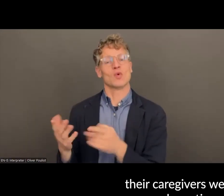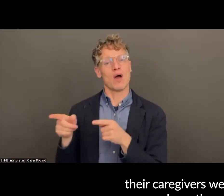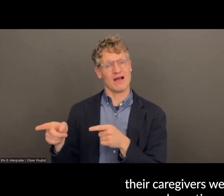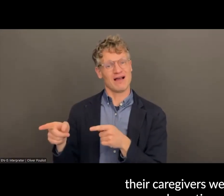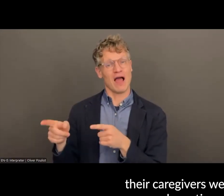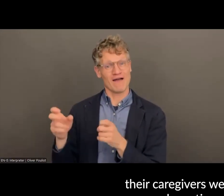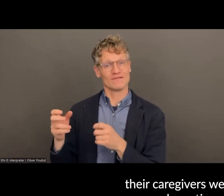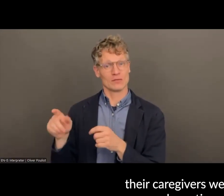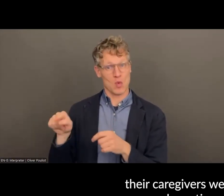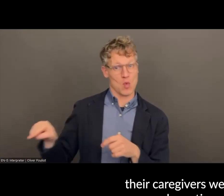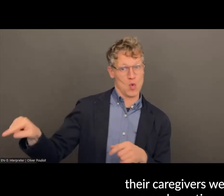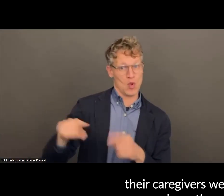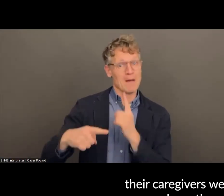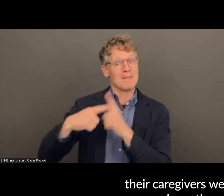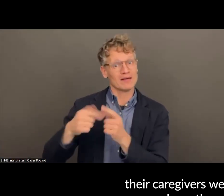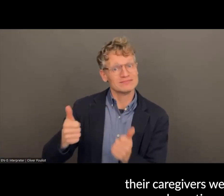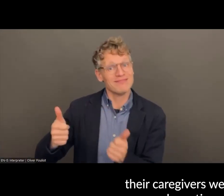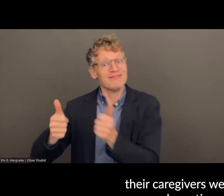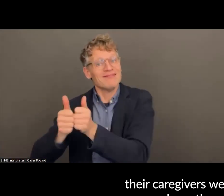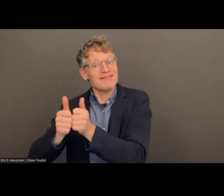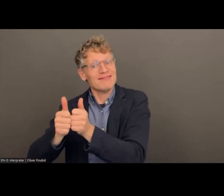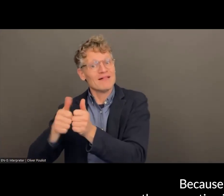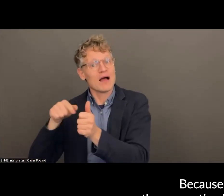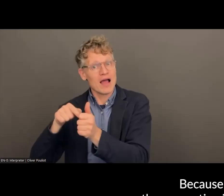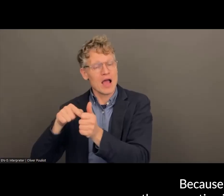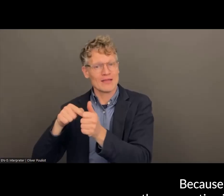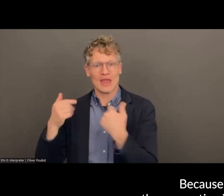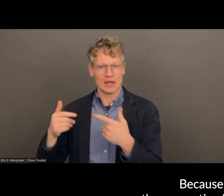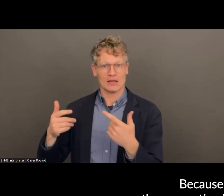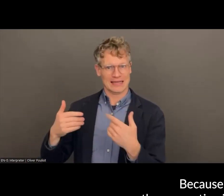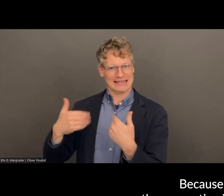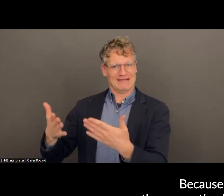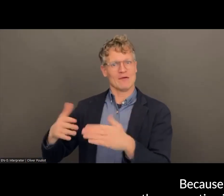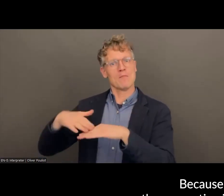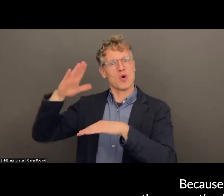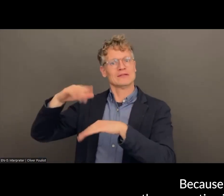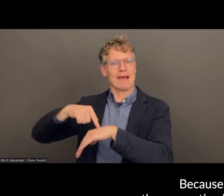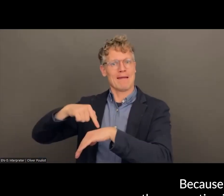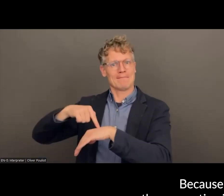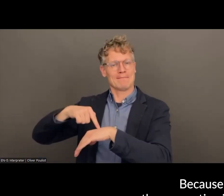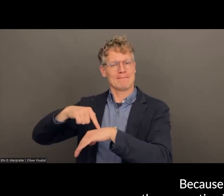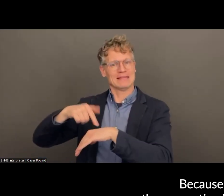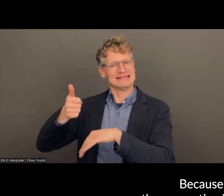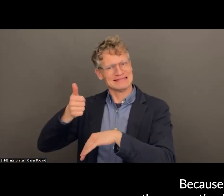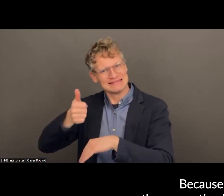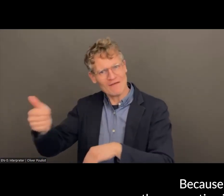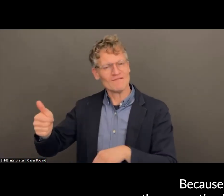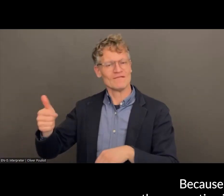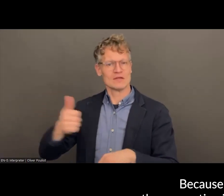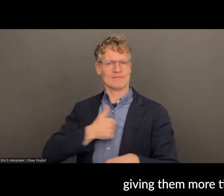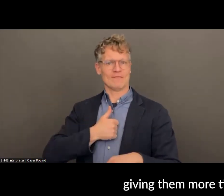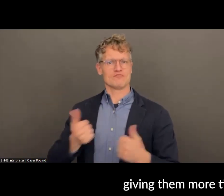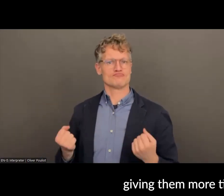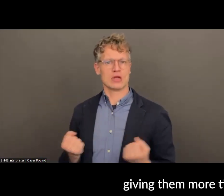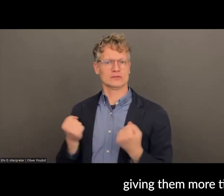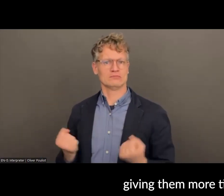more time to go and practice what they had learned because of the support needs that they require,